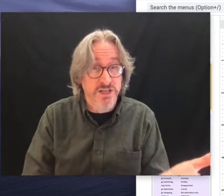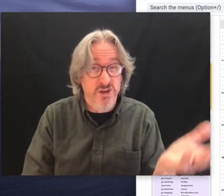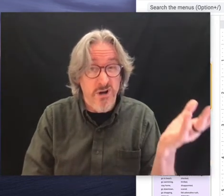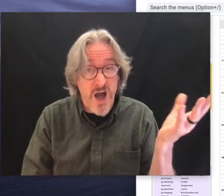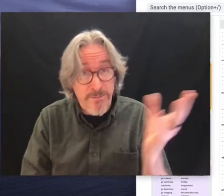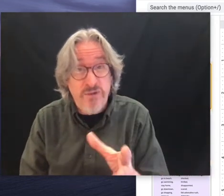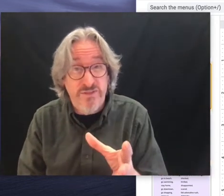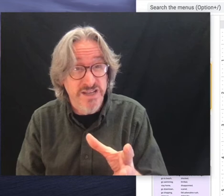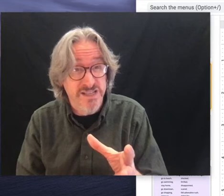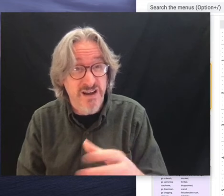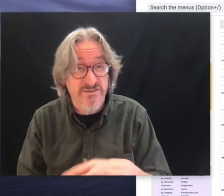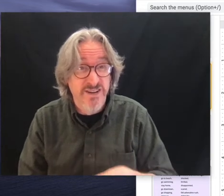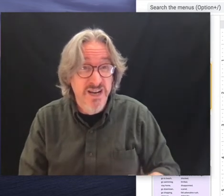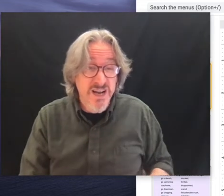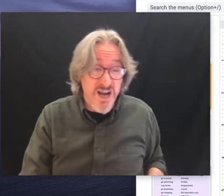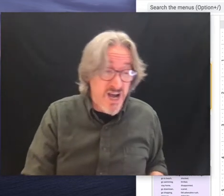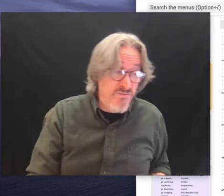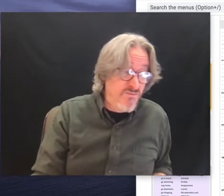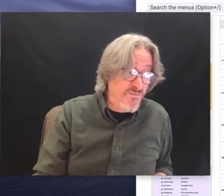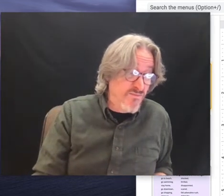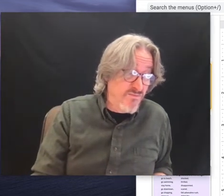conversations with each other about this stuff.